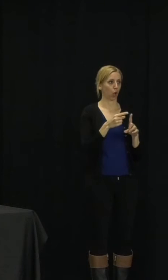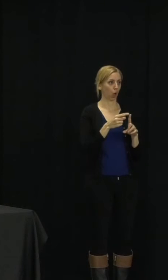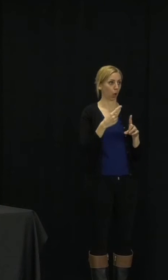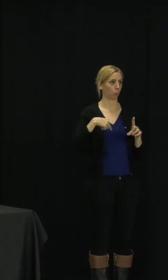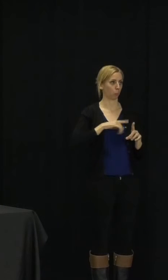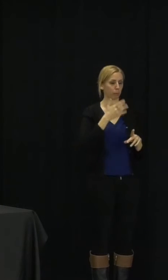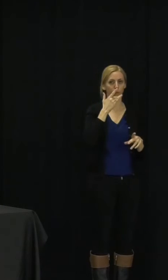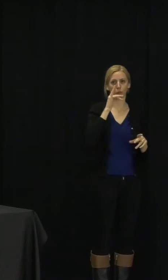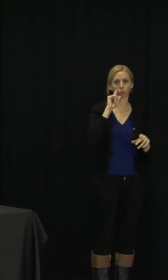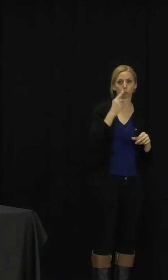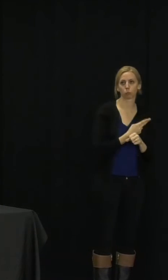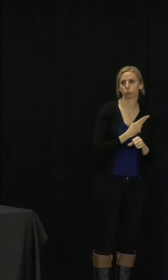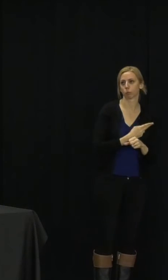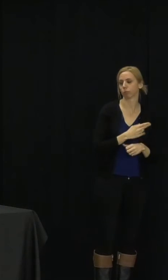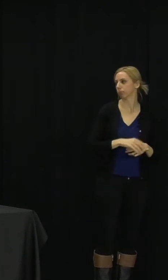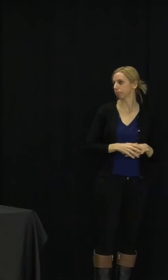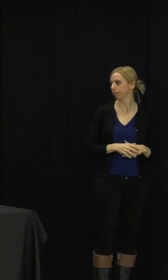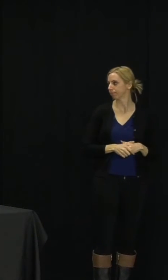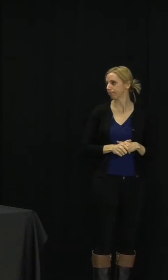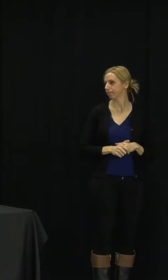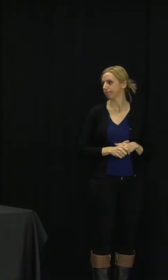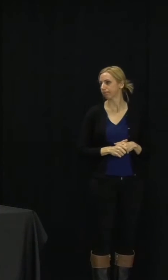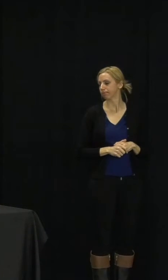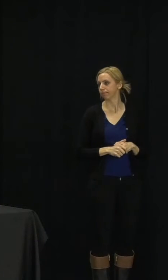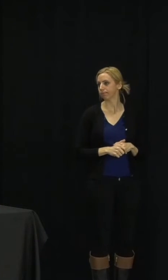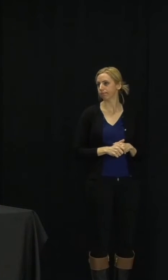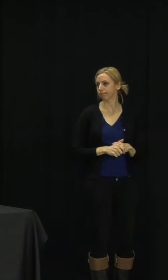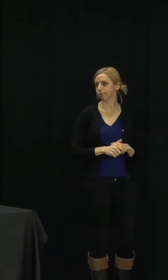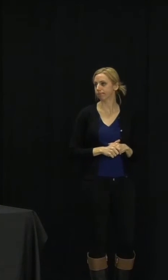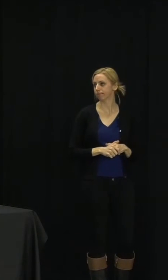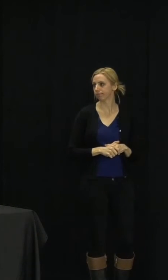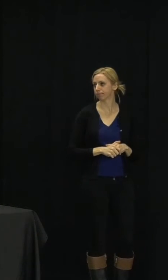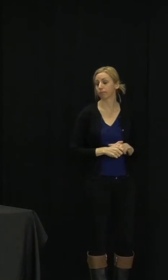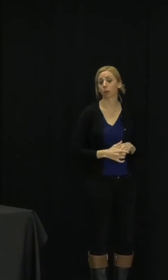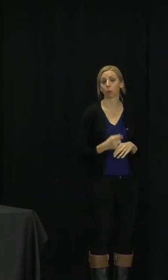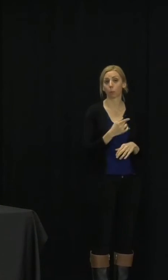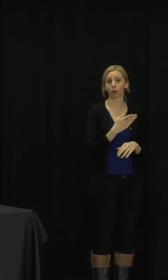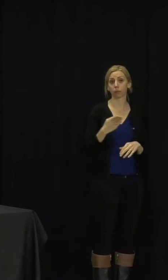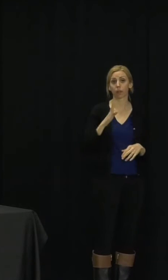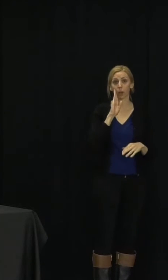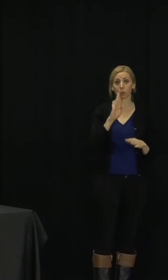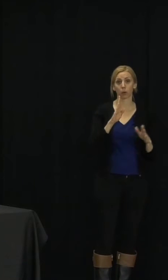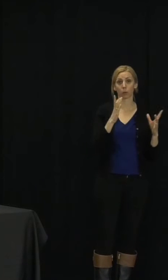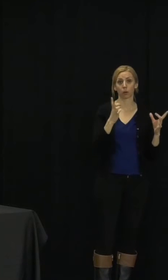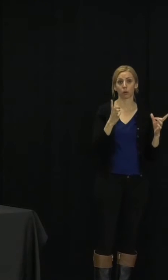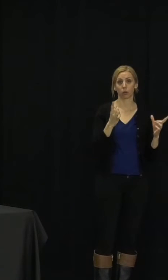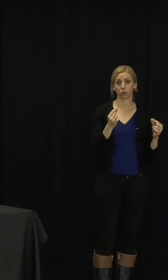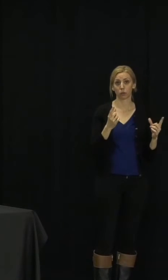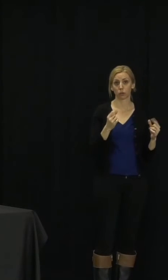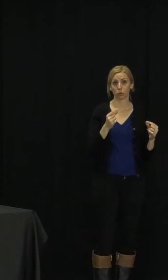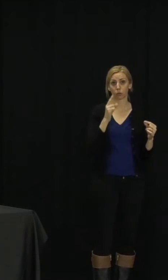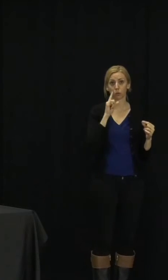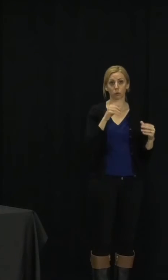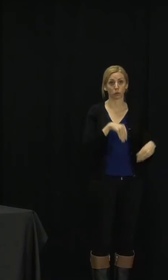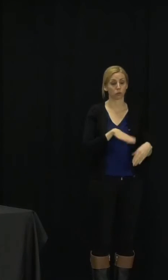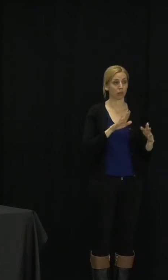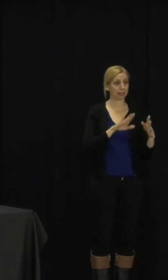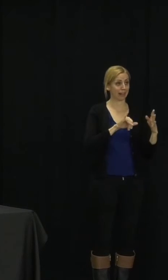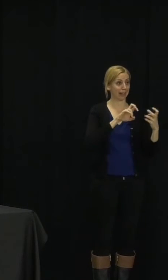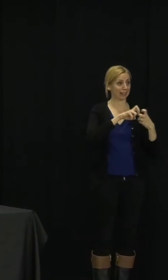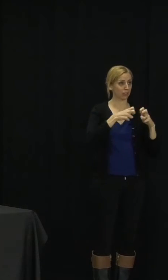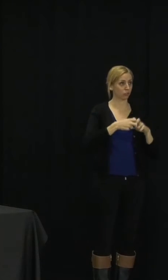be honest, that doesn't always happen on the receiving end. And then finally, if I can take just a second